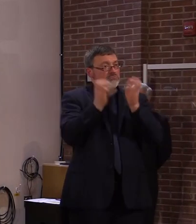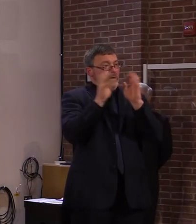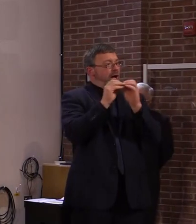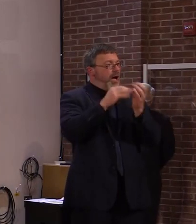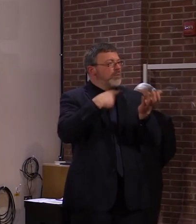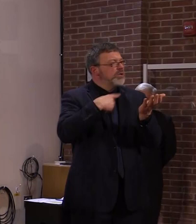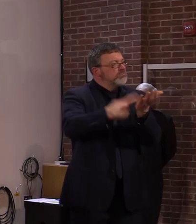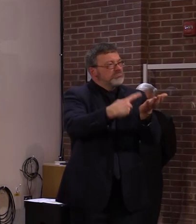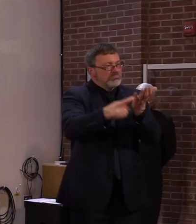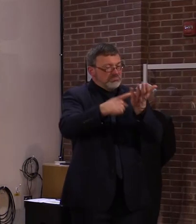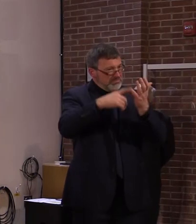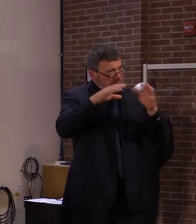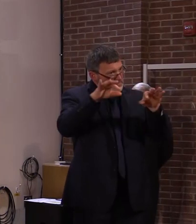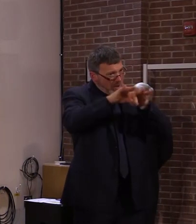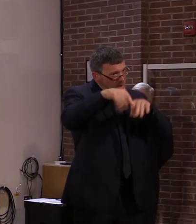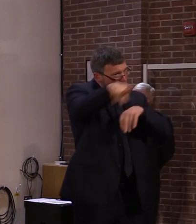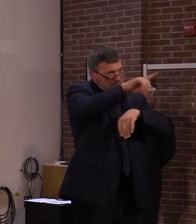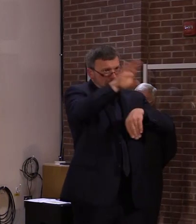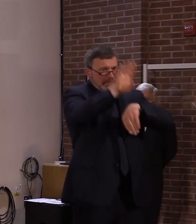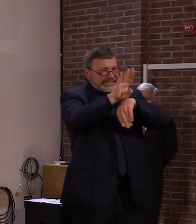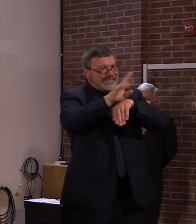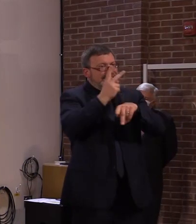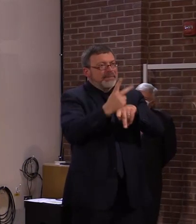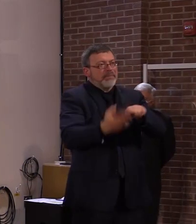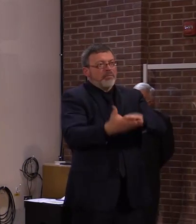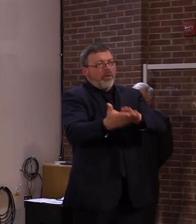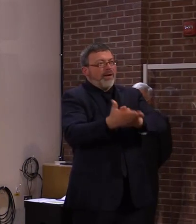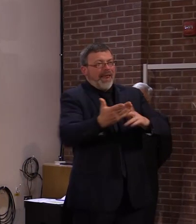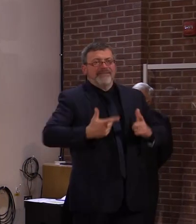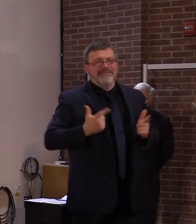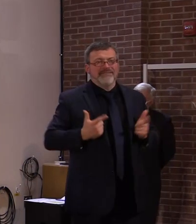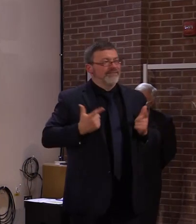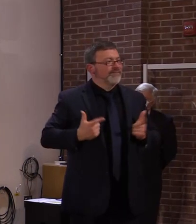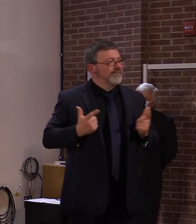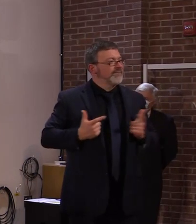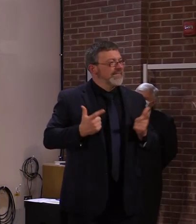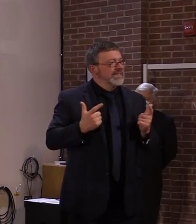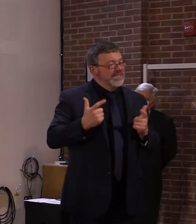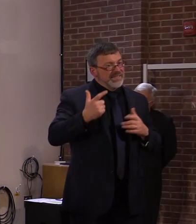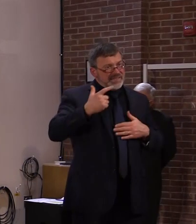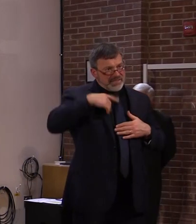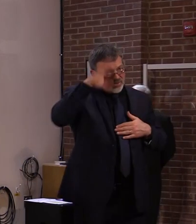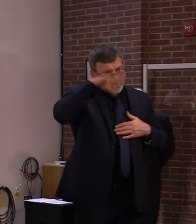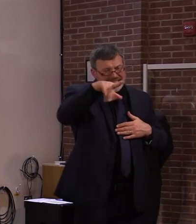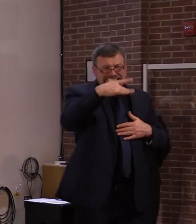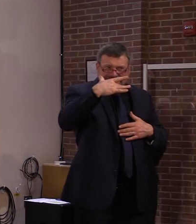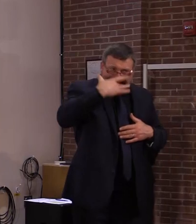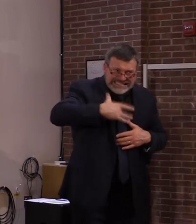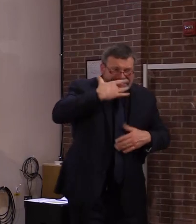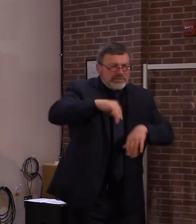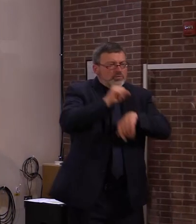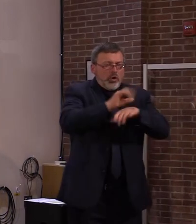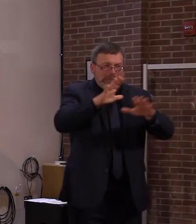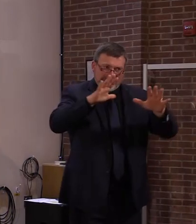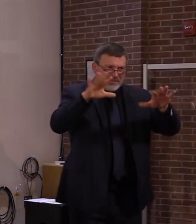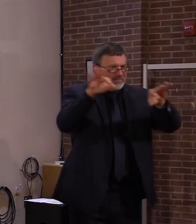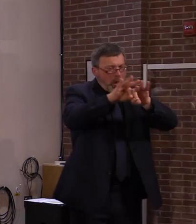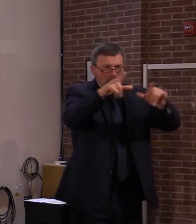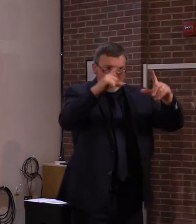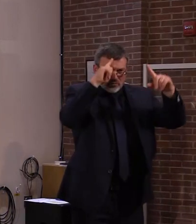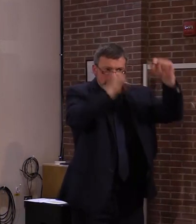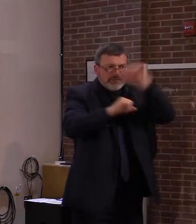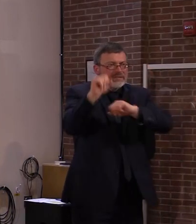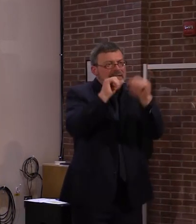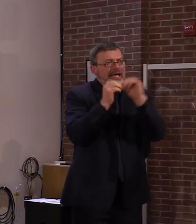way or another and by labor shortages. So I would say there are people